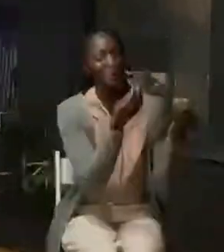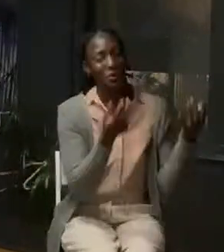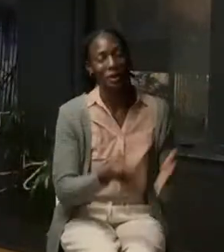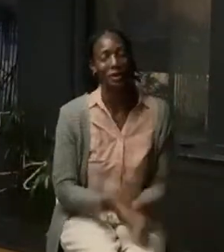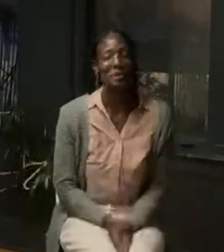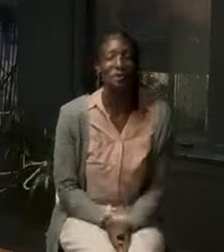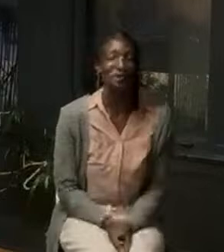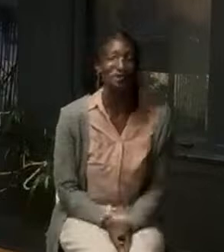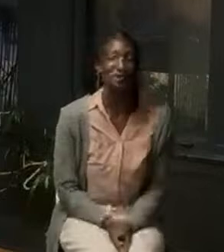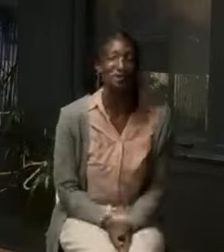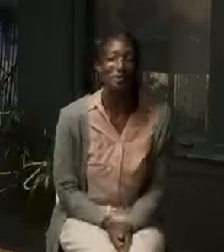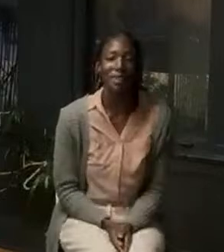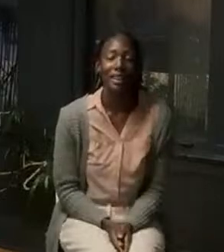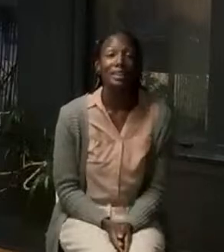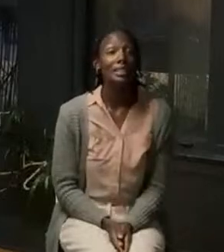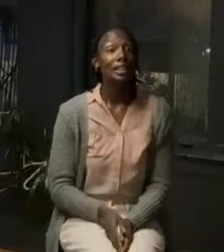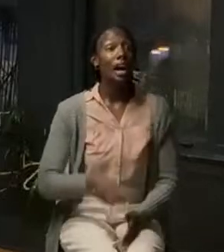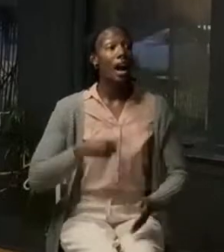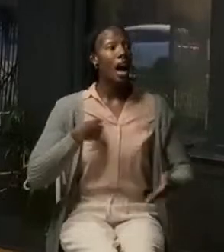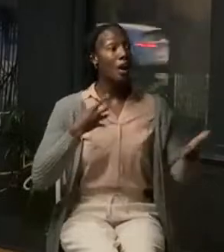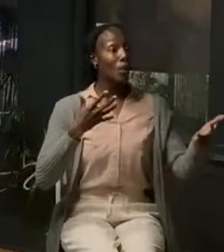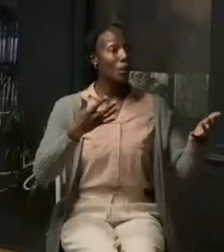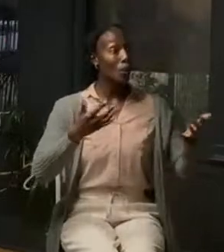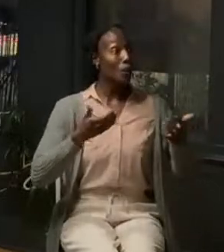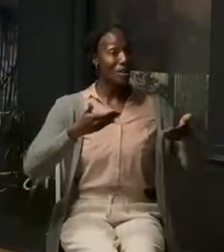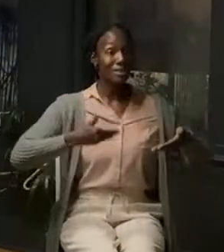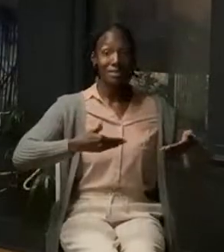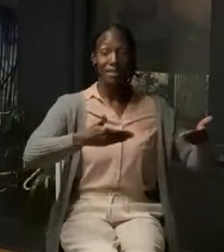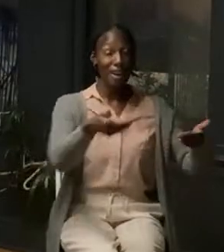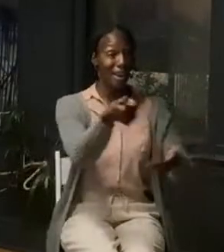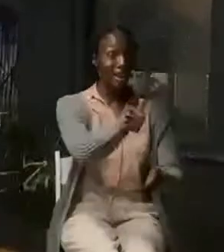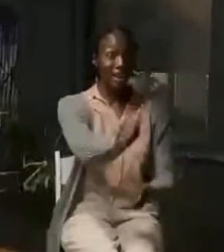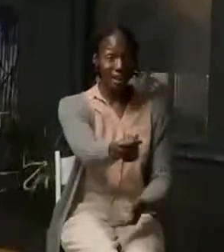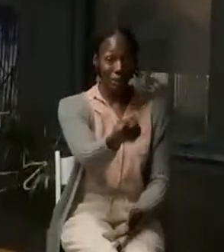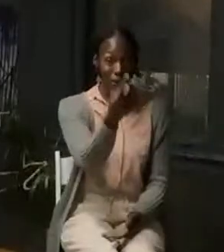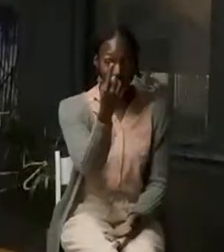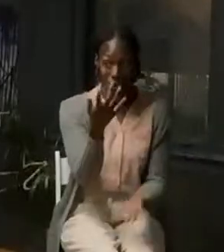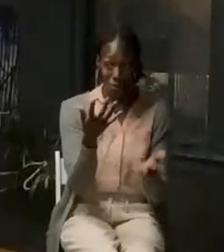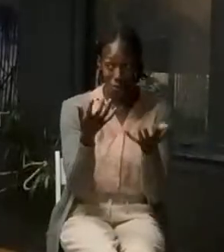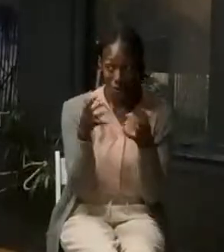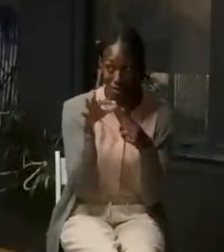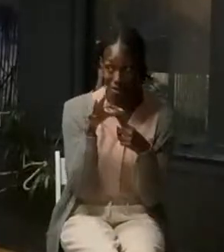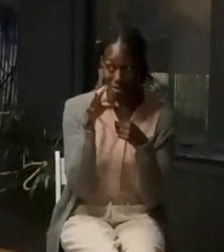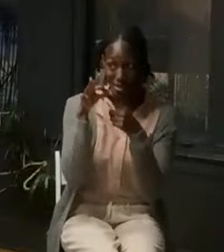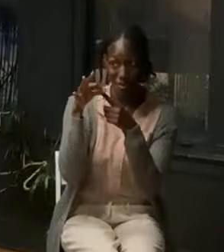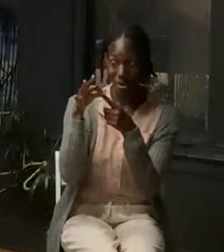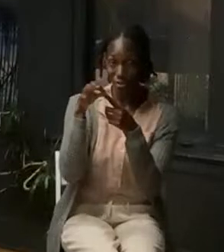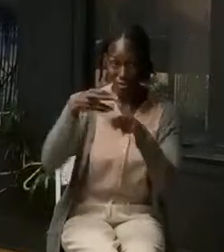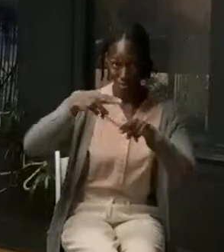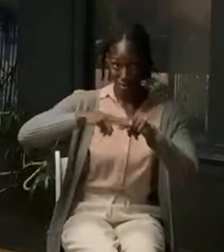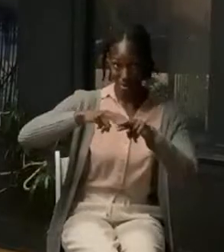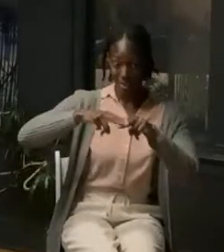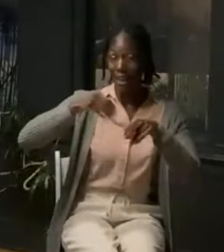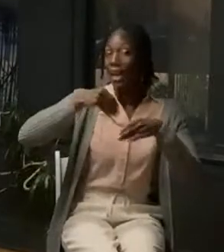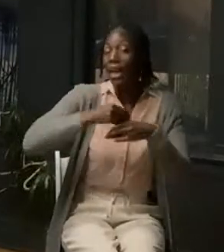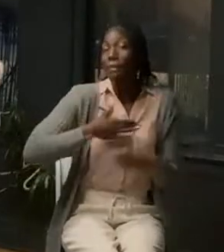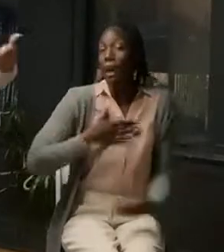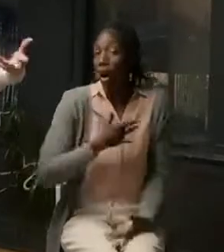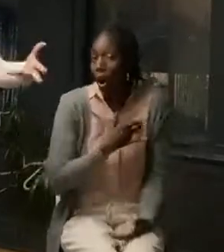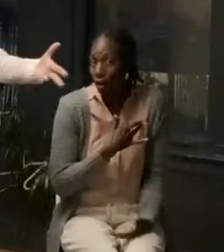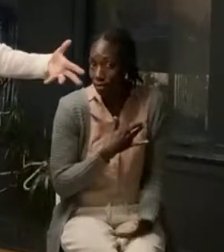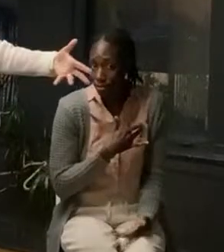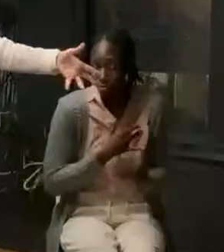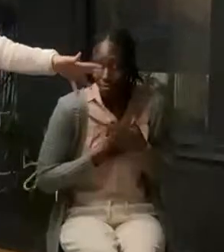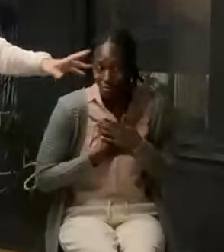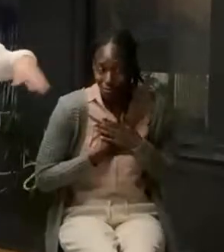Let's see. I do want to issue an invitation to anyone who would like a special place, a special seat in my heart, by taking